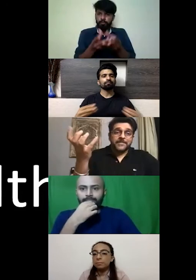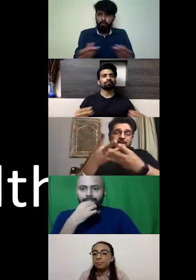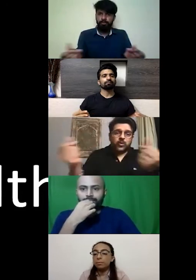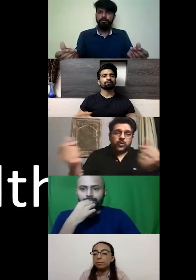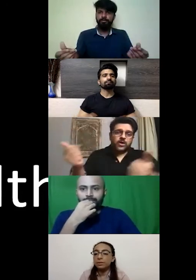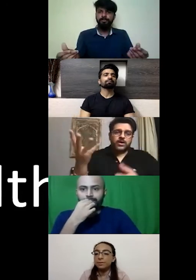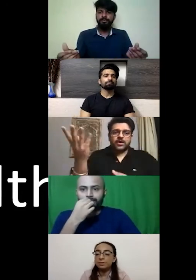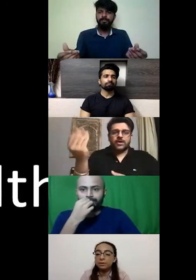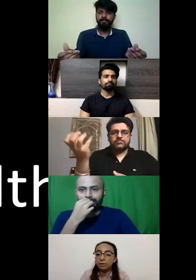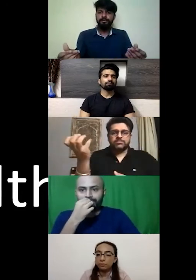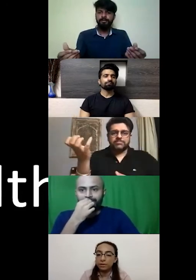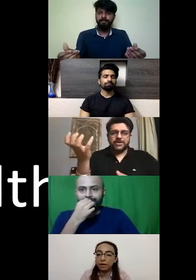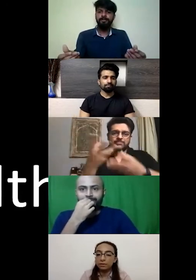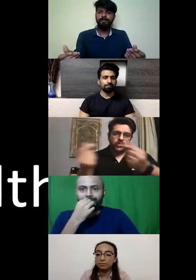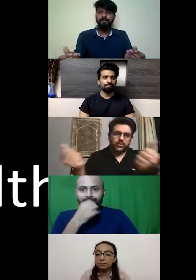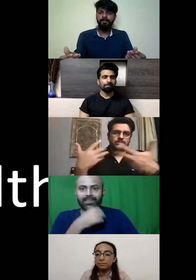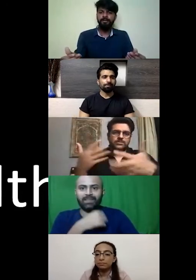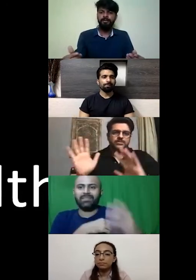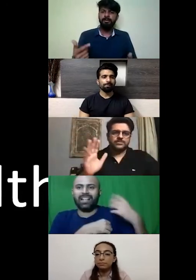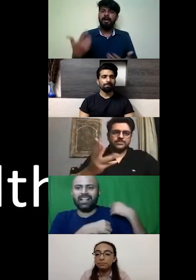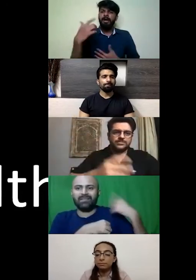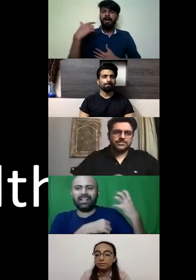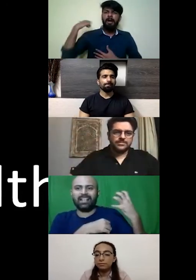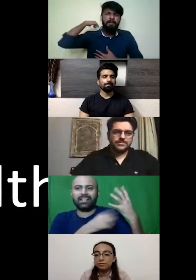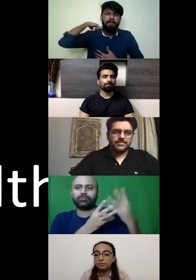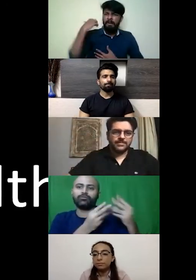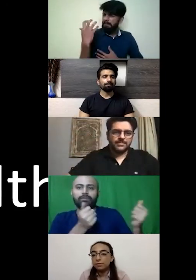Yep. Problem has been solved. Yep.